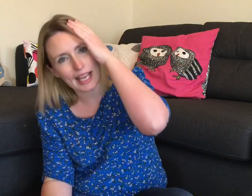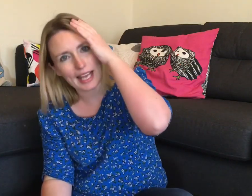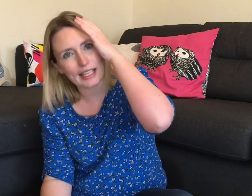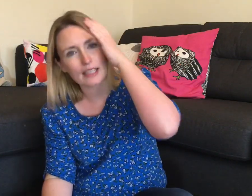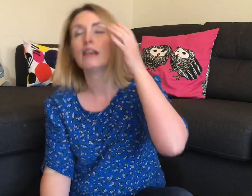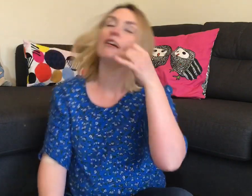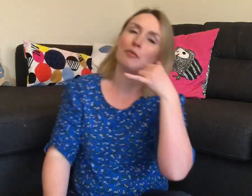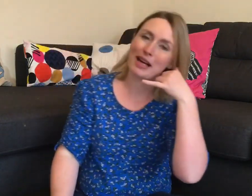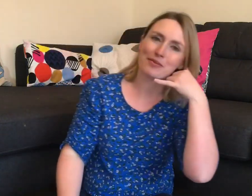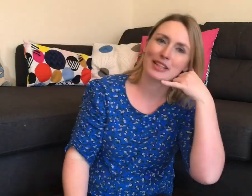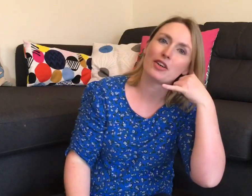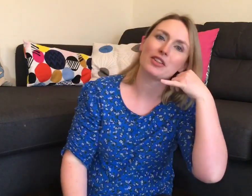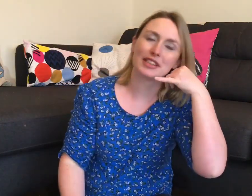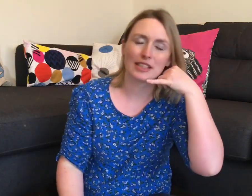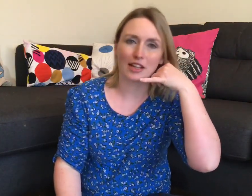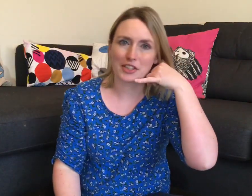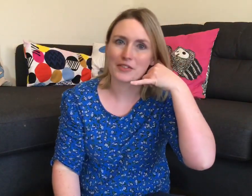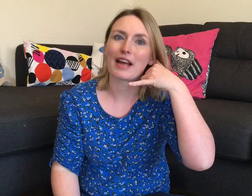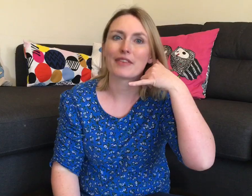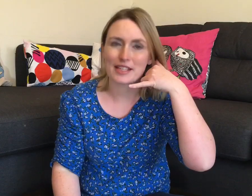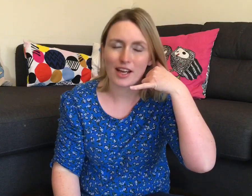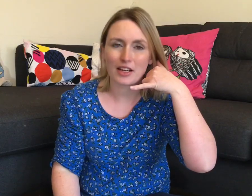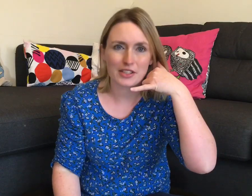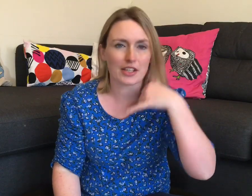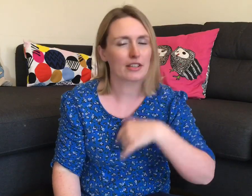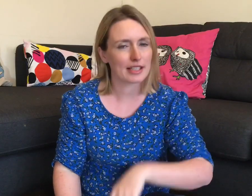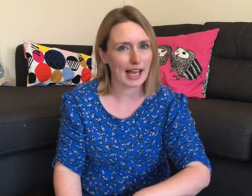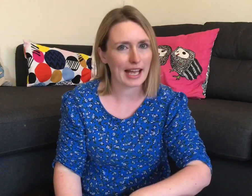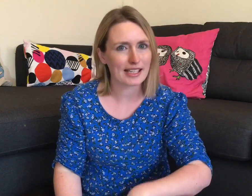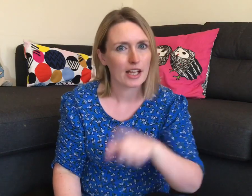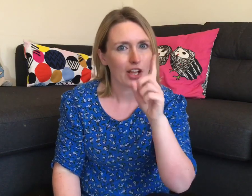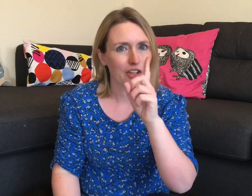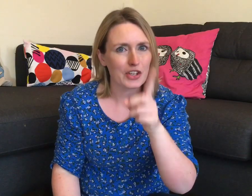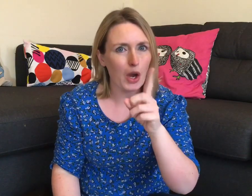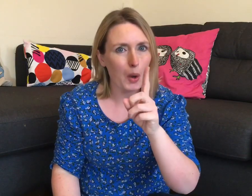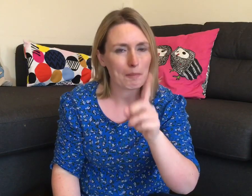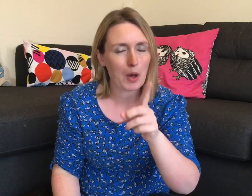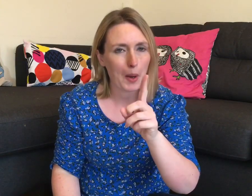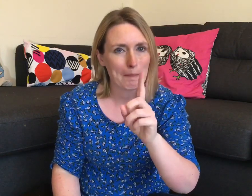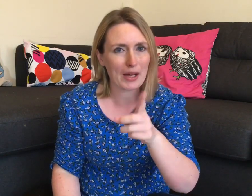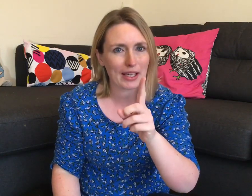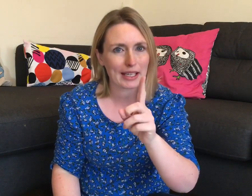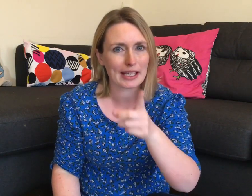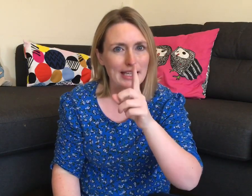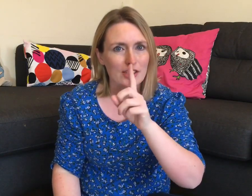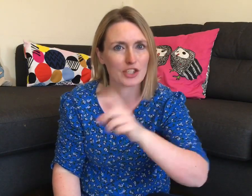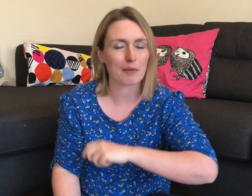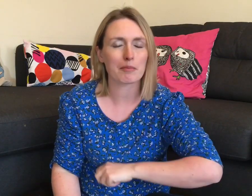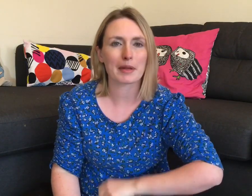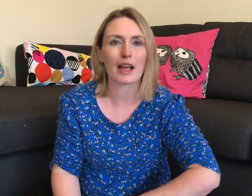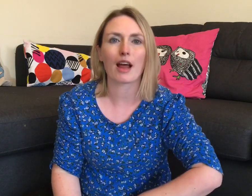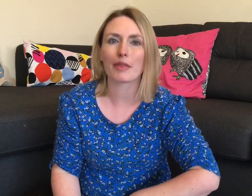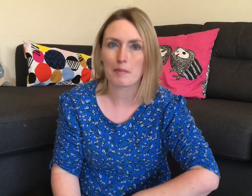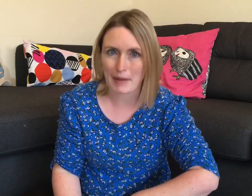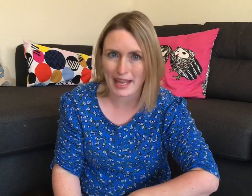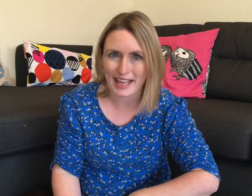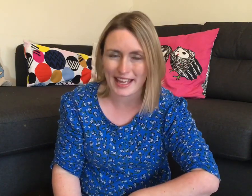head mommy called the doctor and the doctor said no more monkeys jumping on the bed